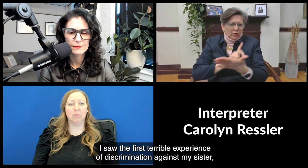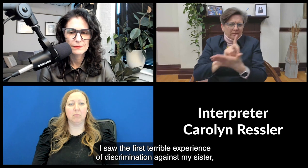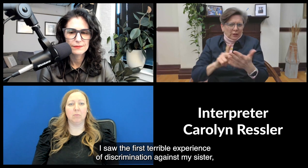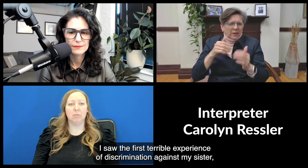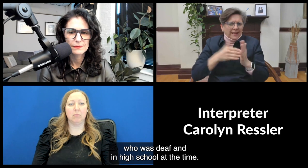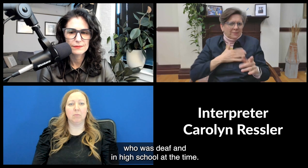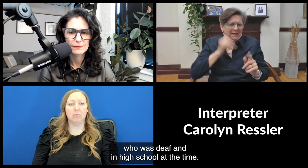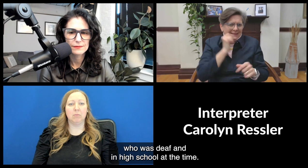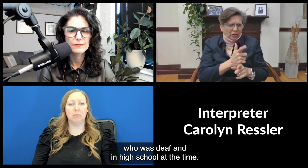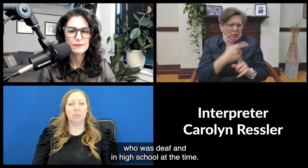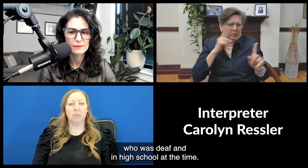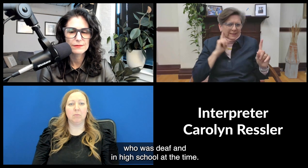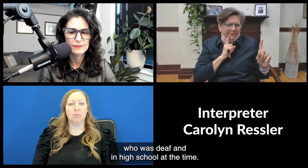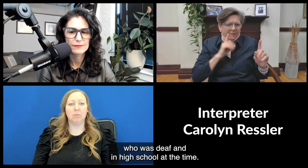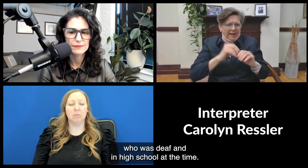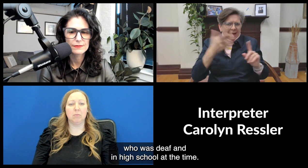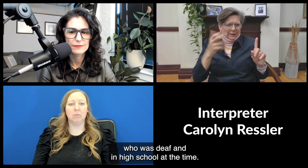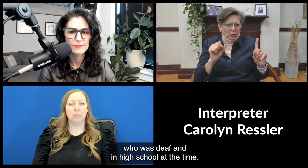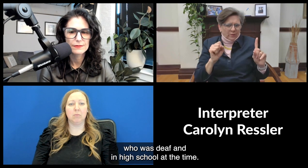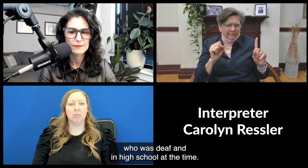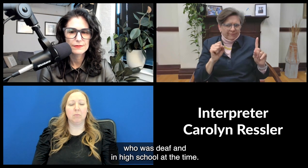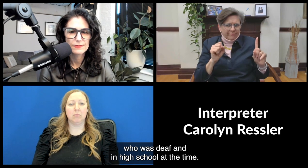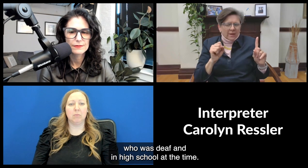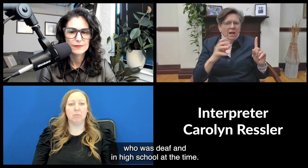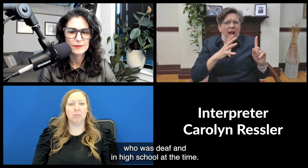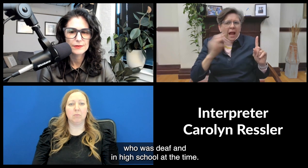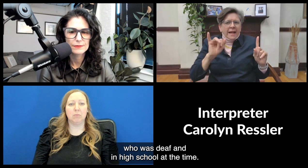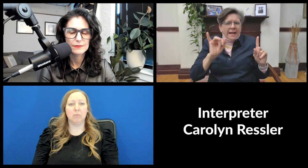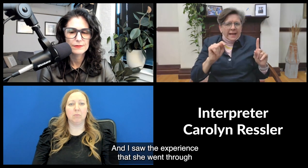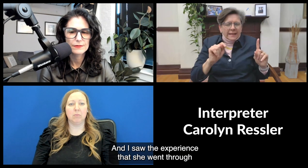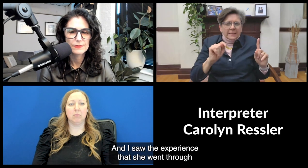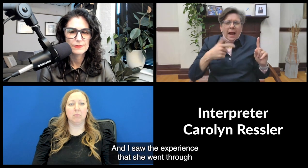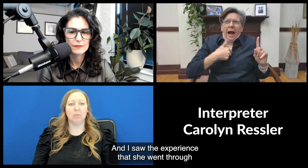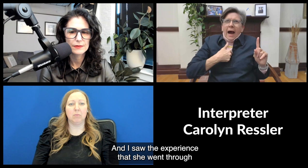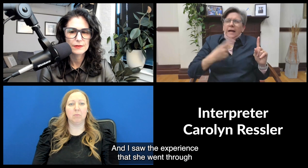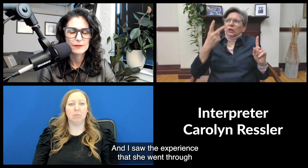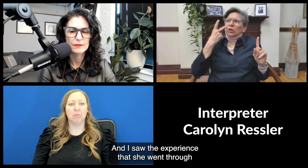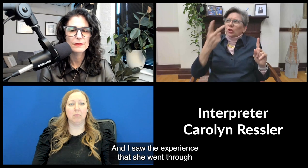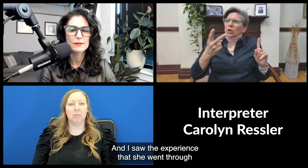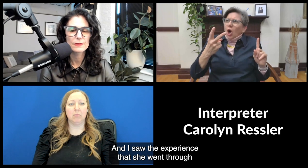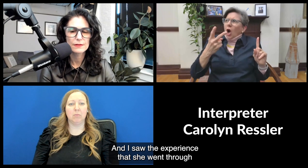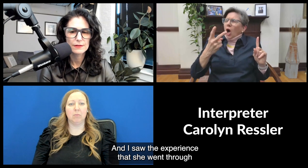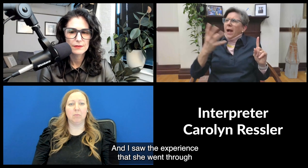saw the first terrible experience of discrimination against my sister who was deaf and in high school at the time.